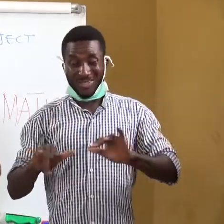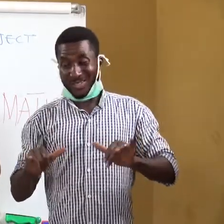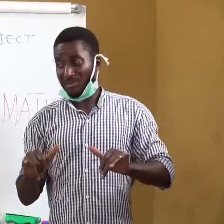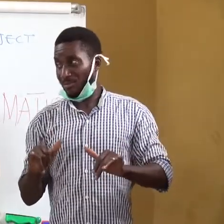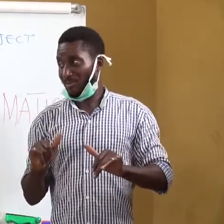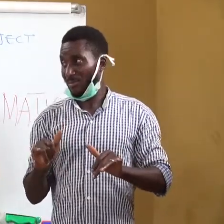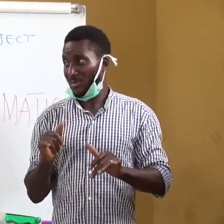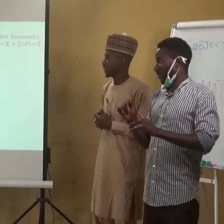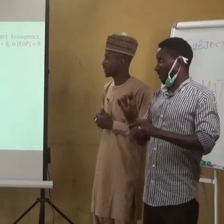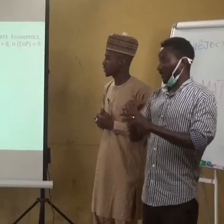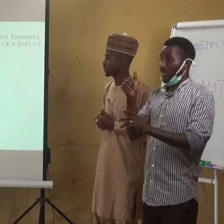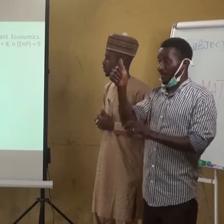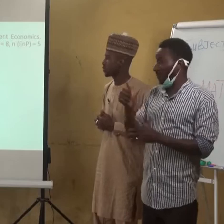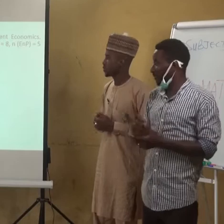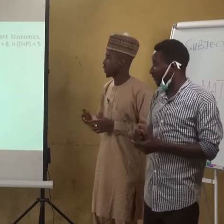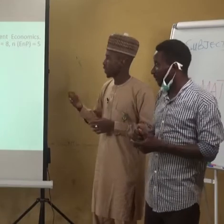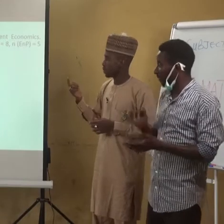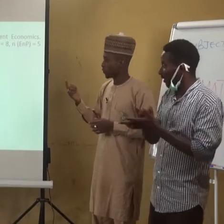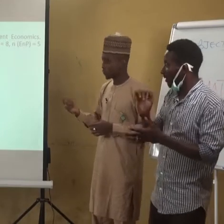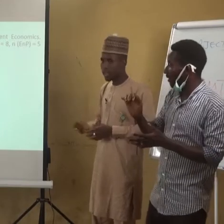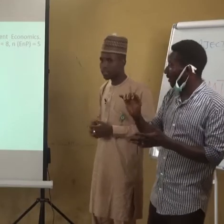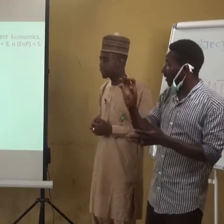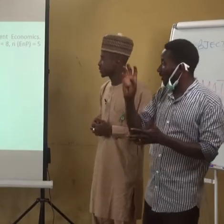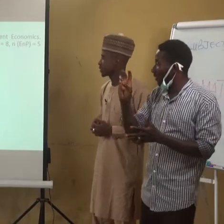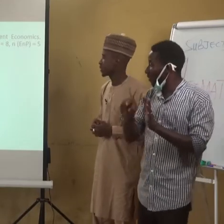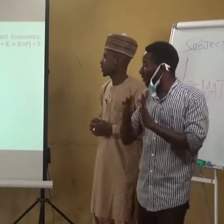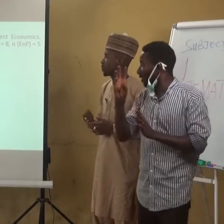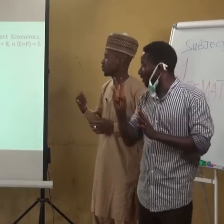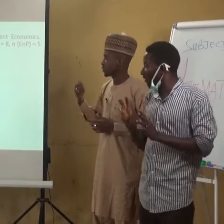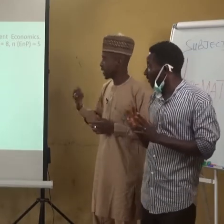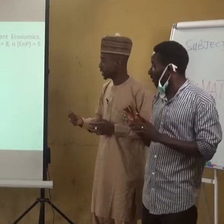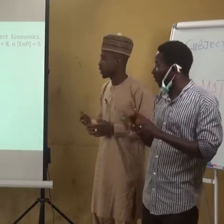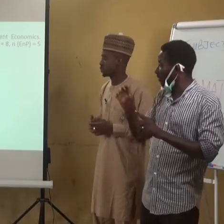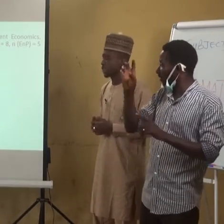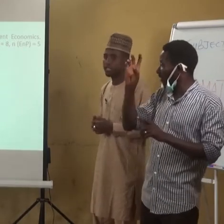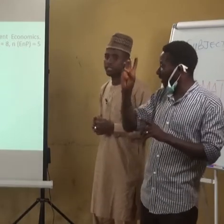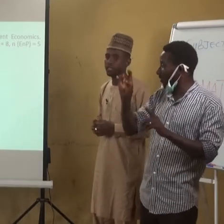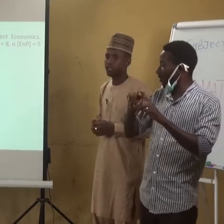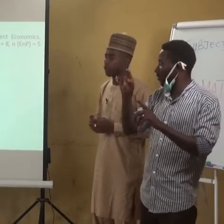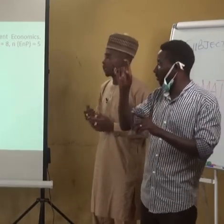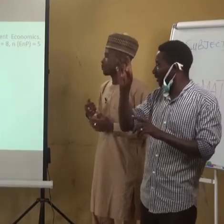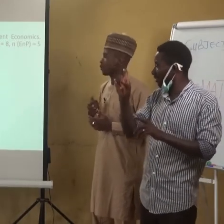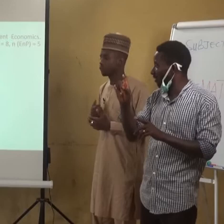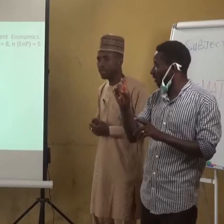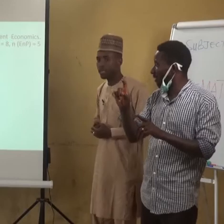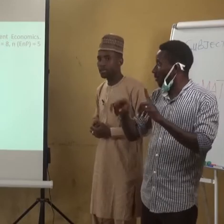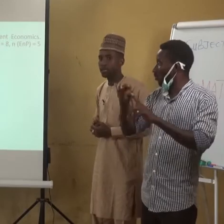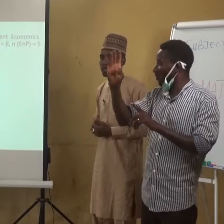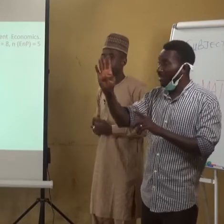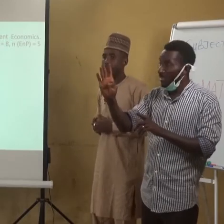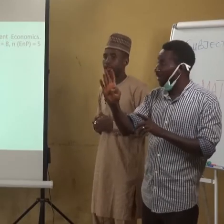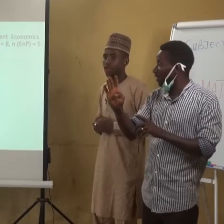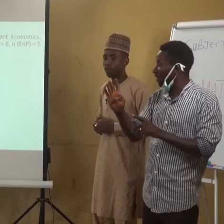is 6 minus X plus 8 minus X plus